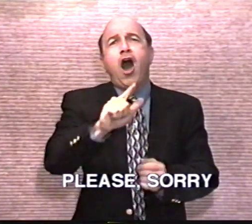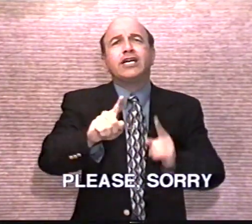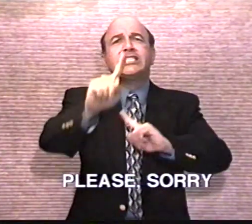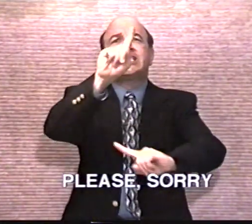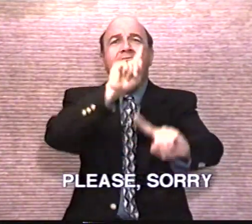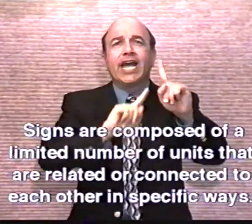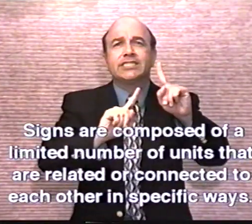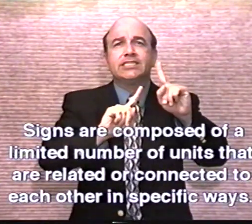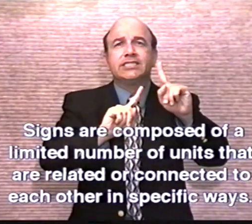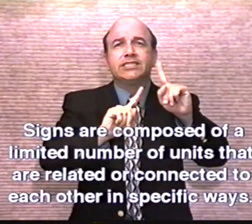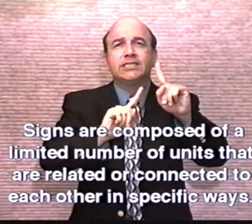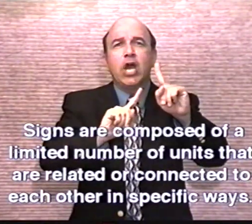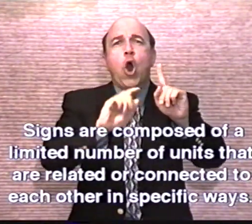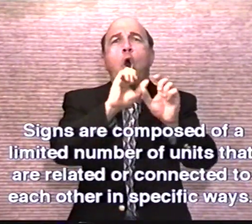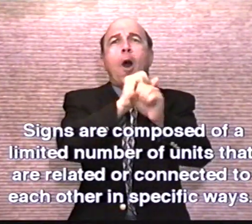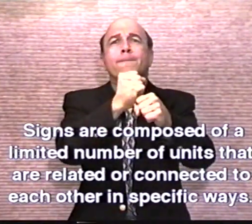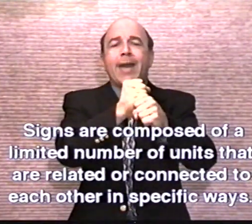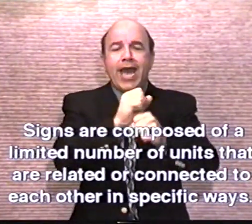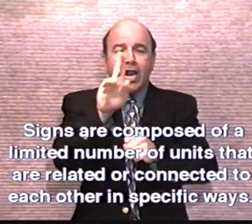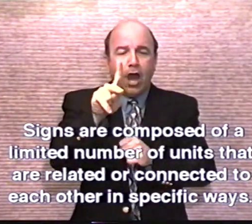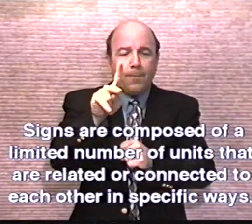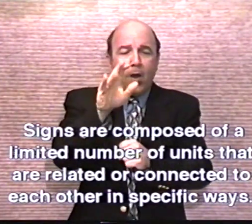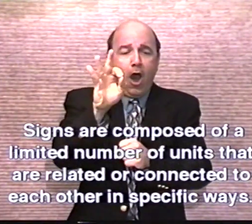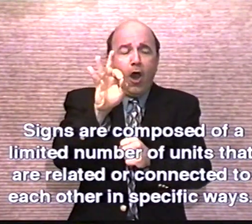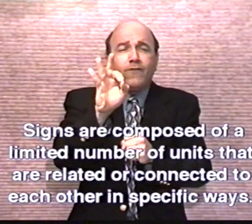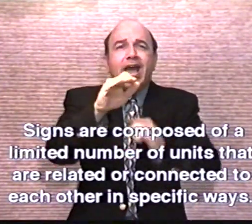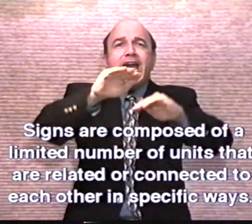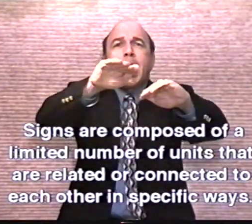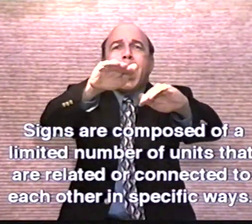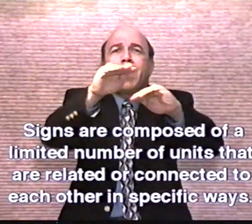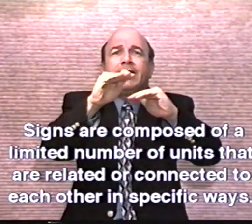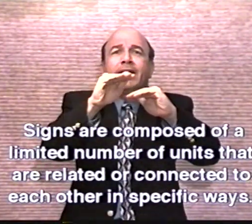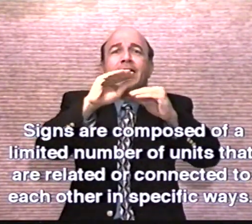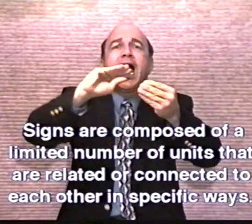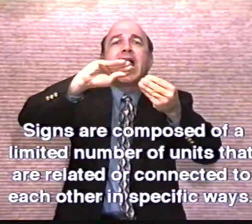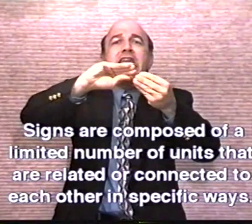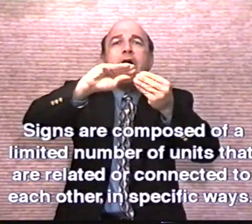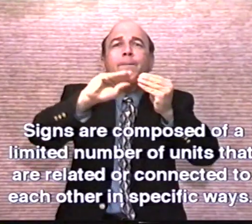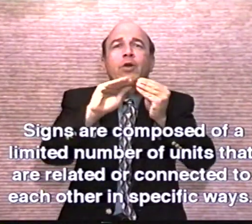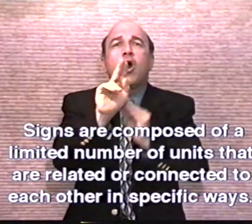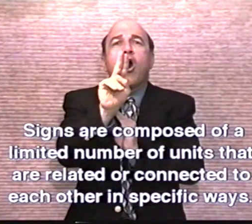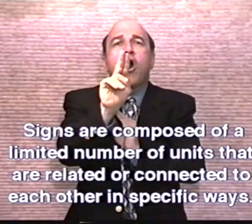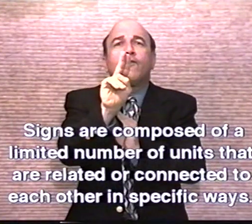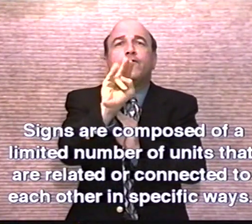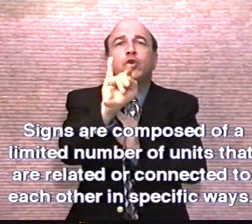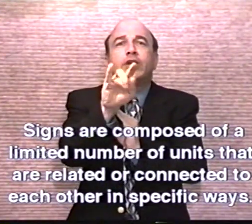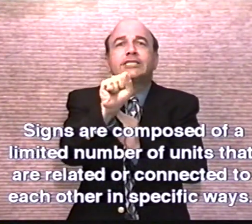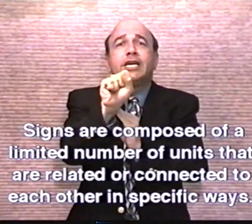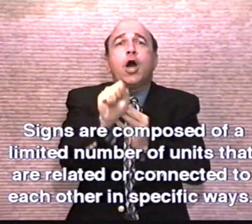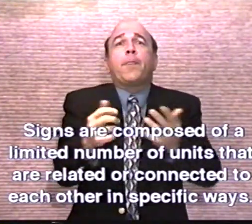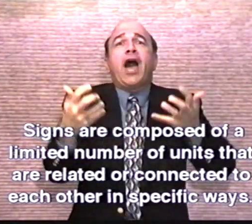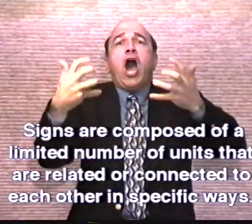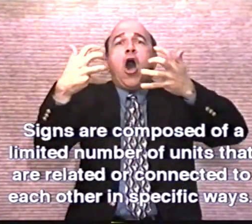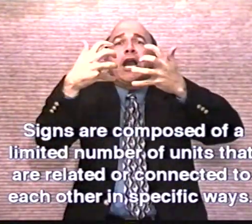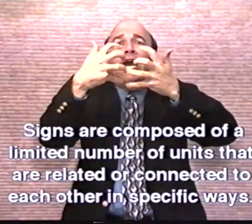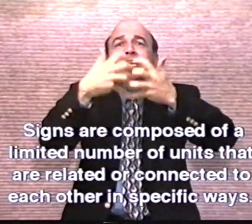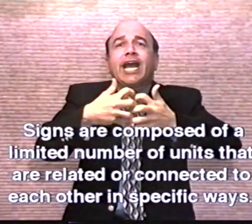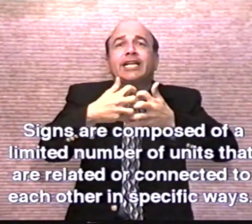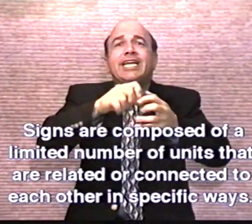All signs are made up of a limited number of units that are connected